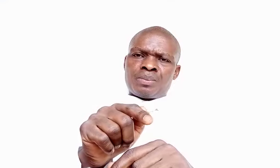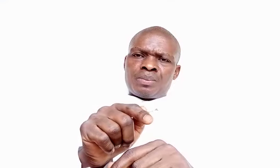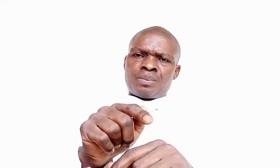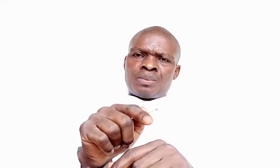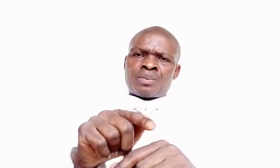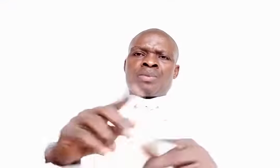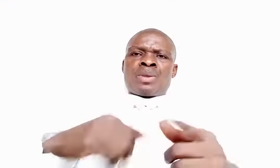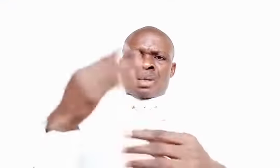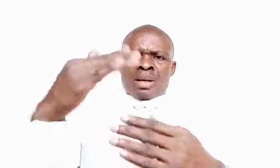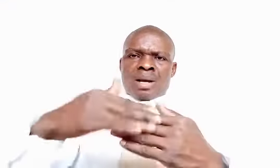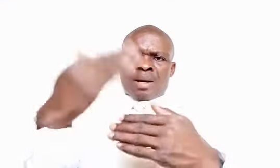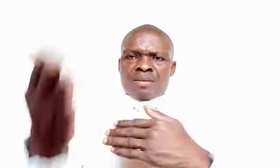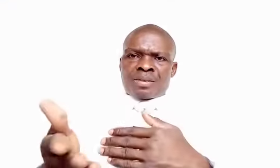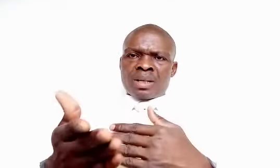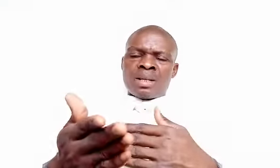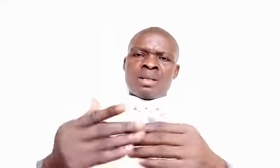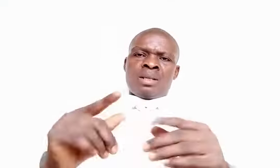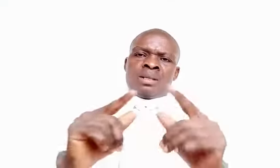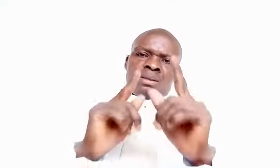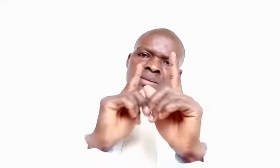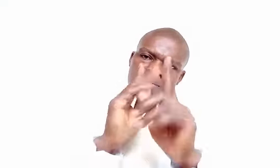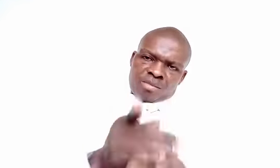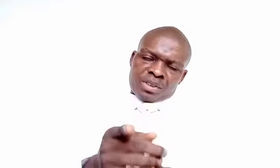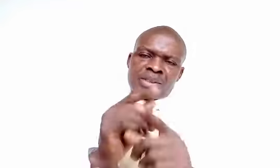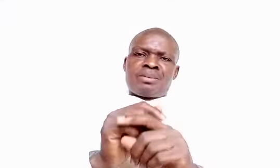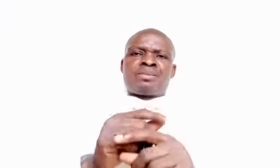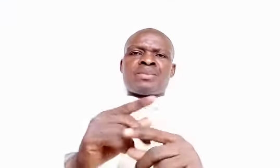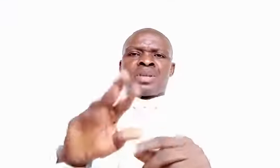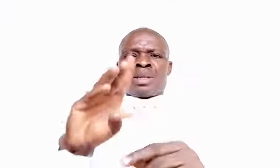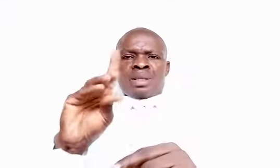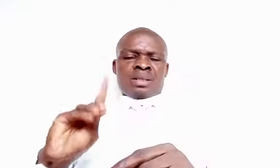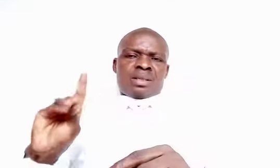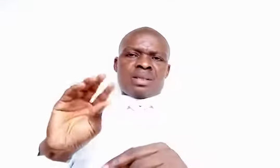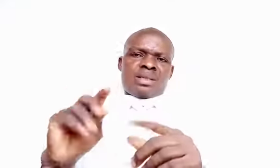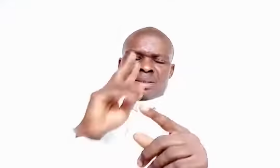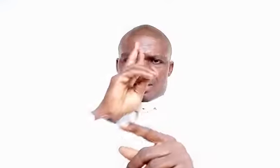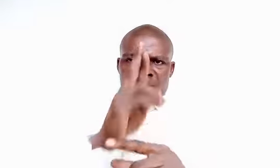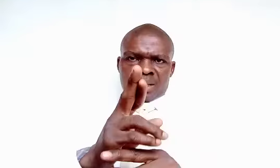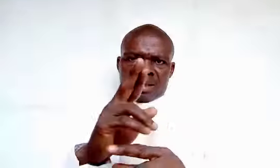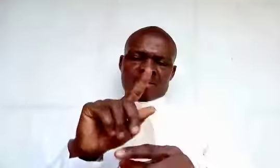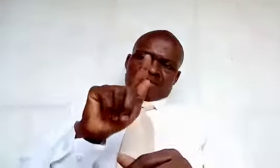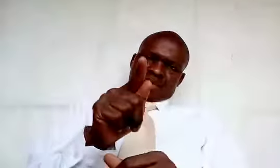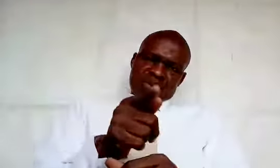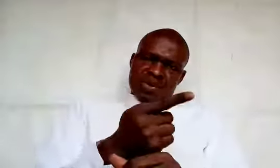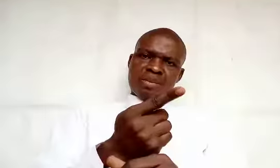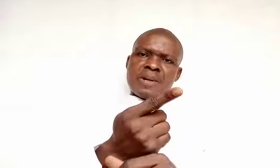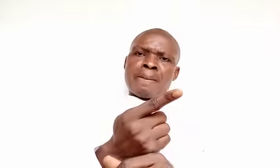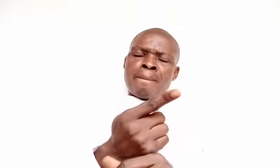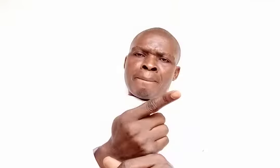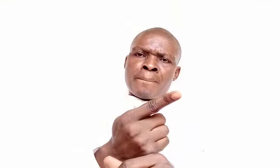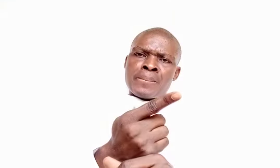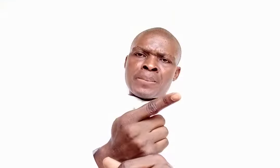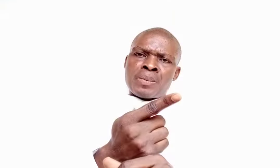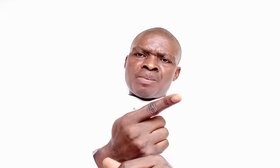Then we have salutation. Dear sir, a comma is added, coming